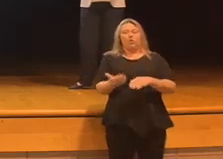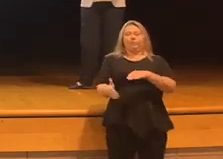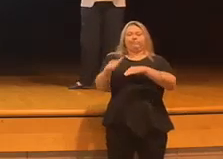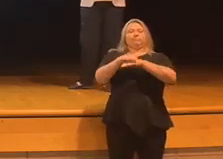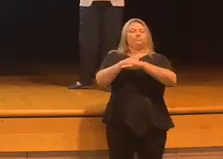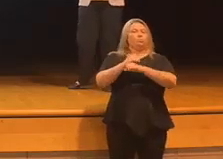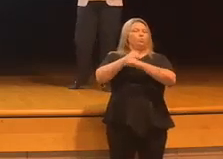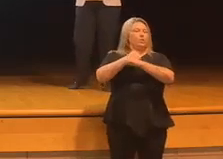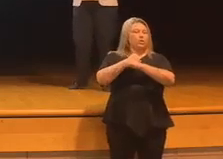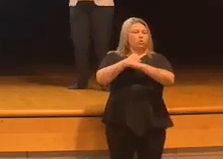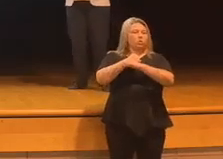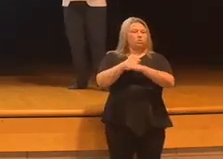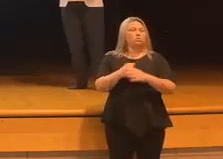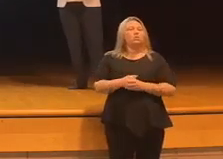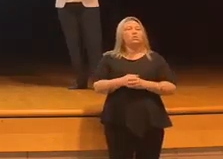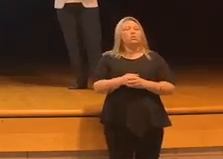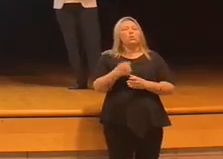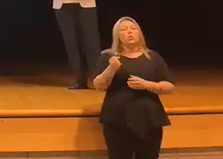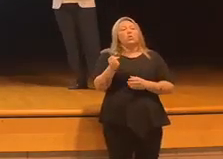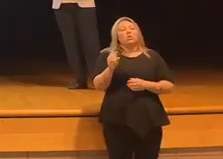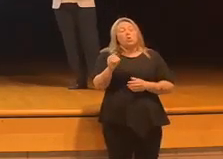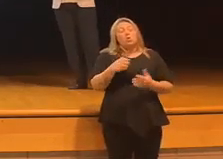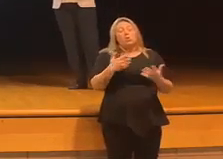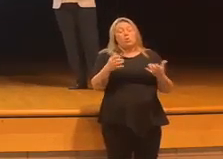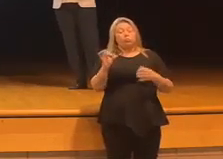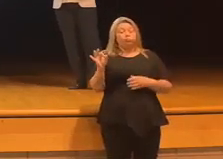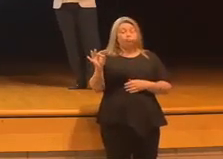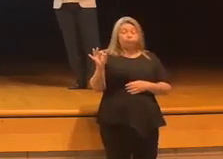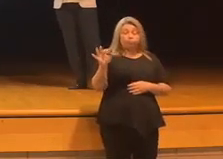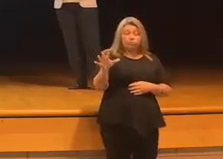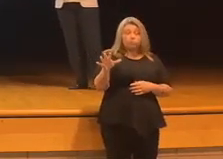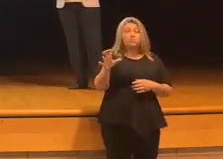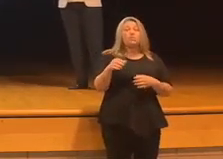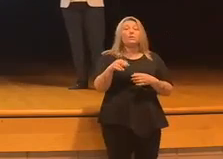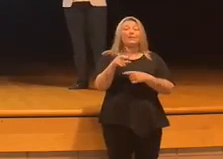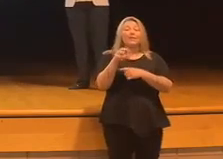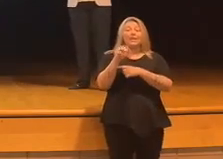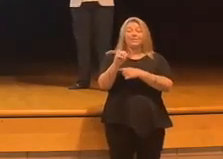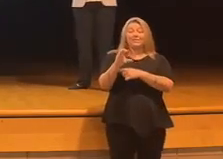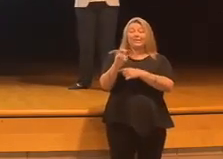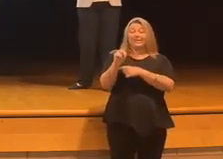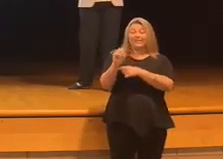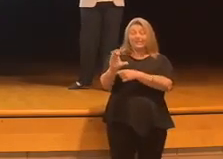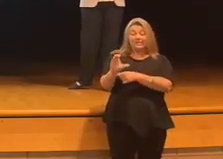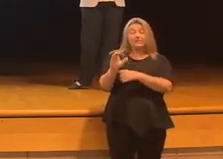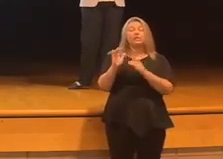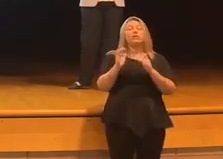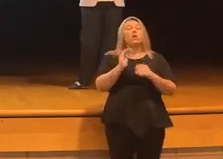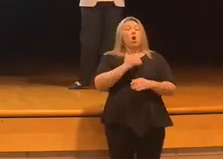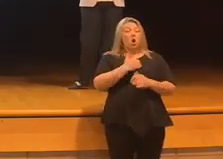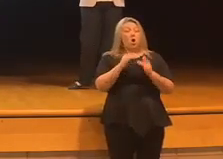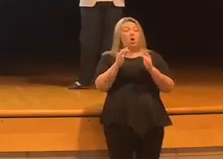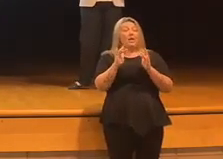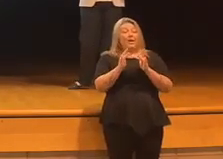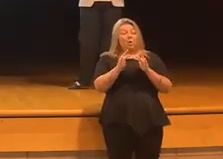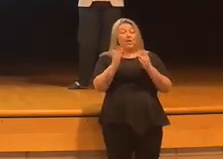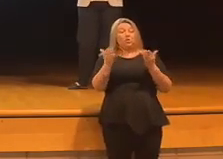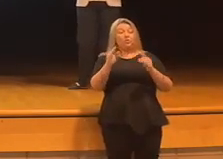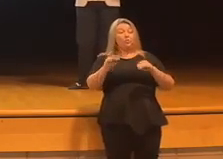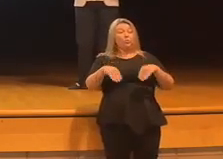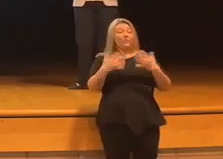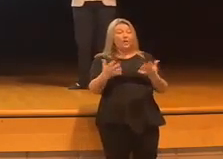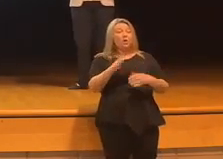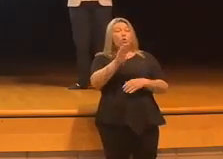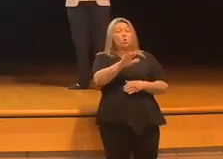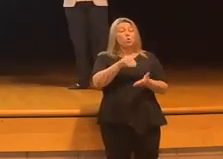protection. And I would like to note that MCNC is our internet service provider, your child